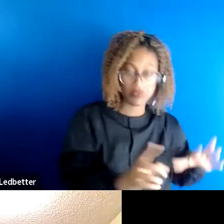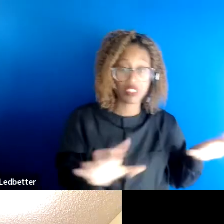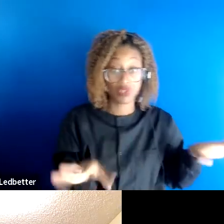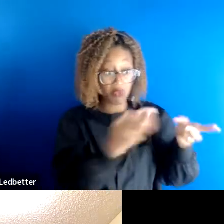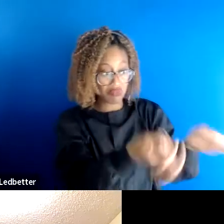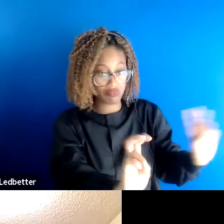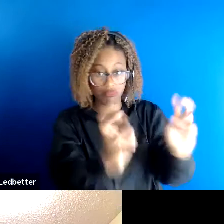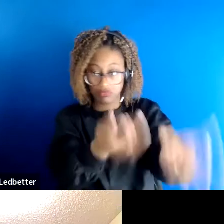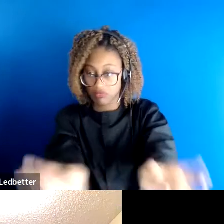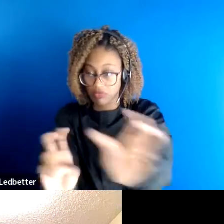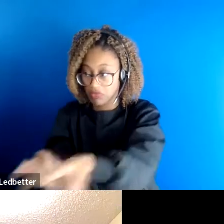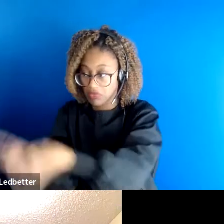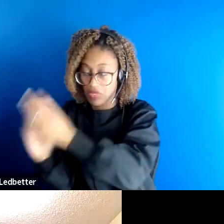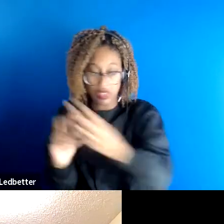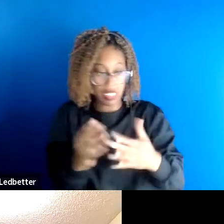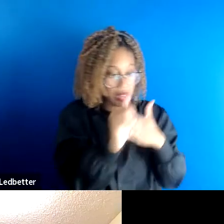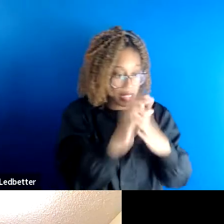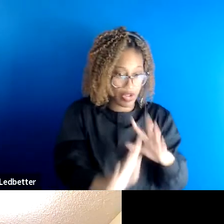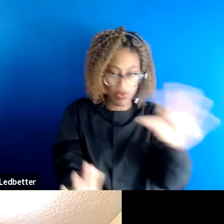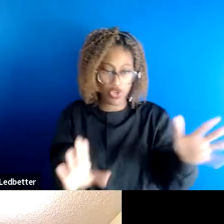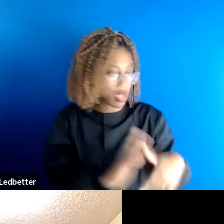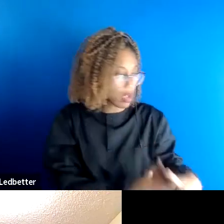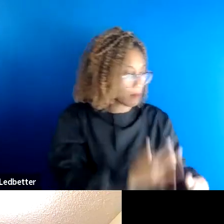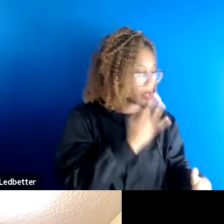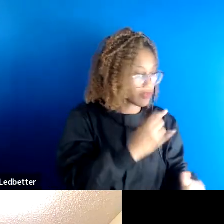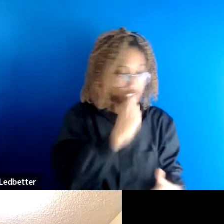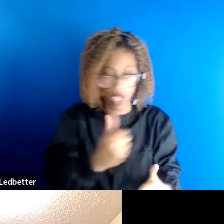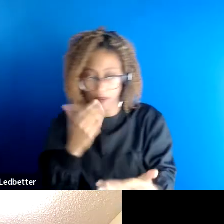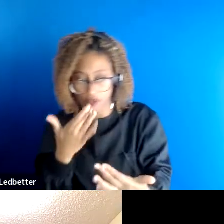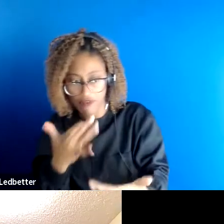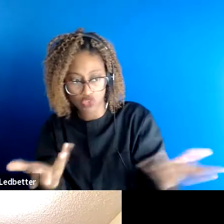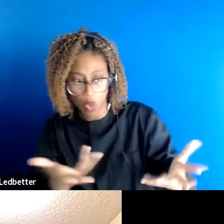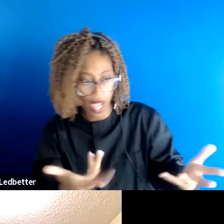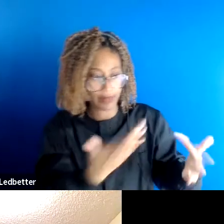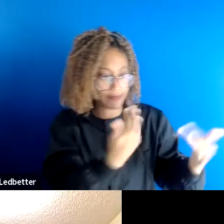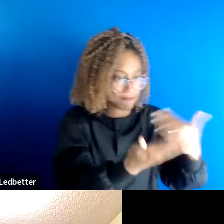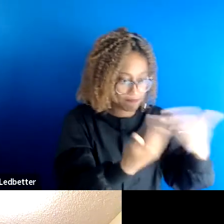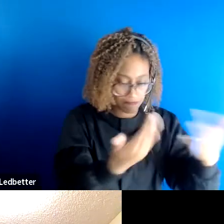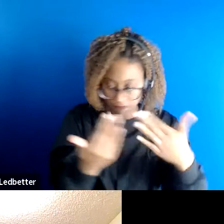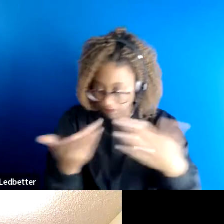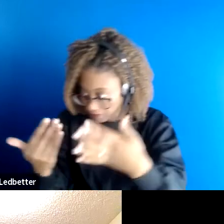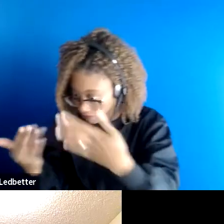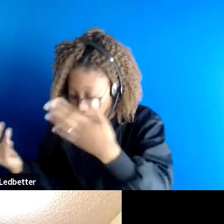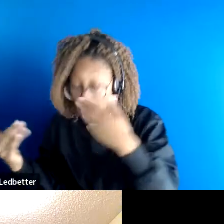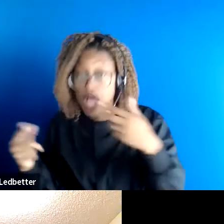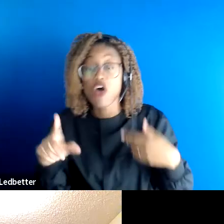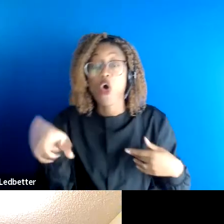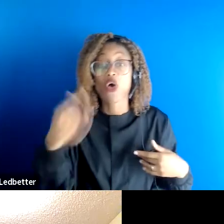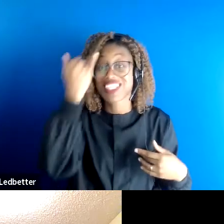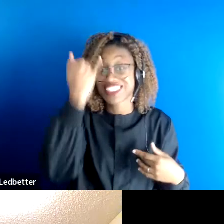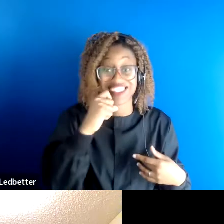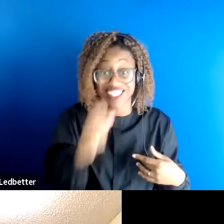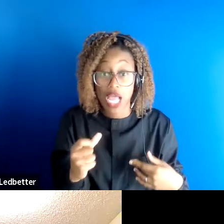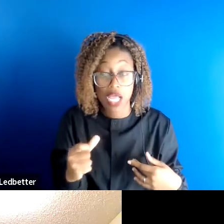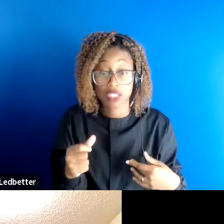lived experiences that they found that were privileged versus not. And I said, well, the only identity that we had that was not privileged was that